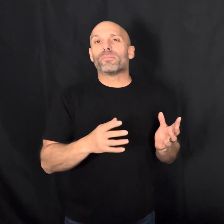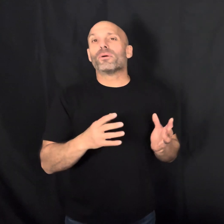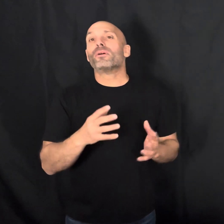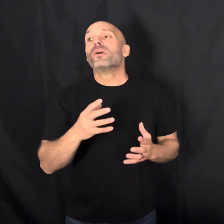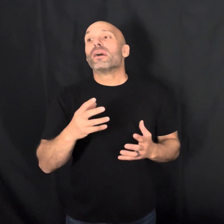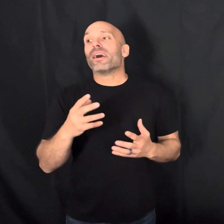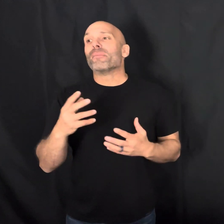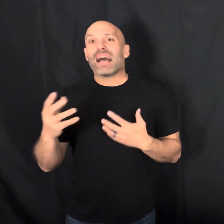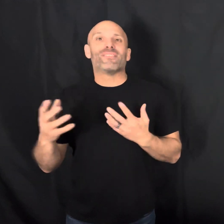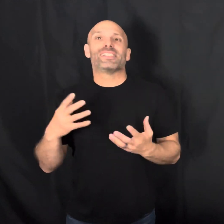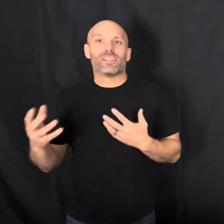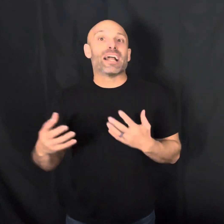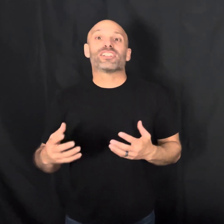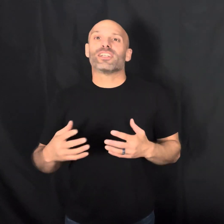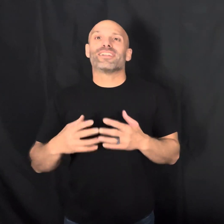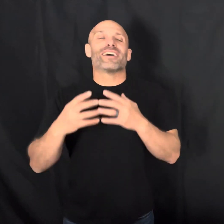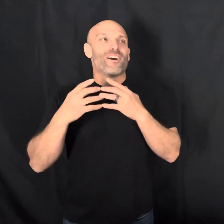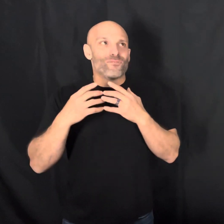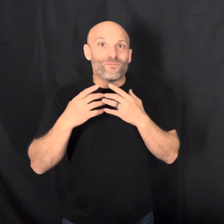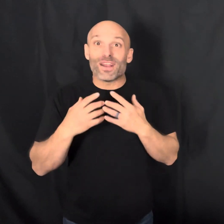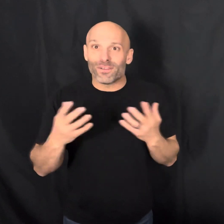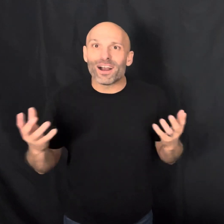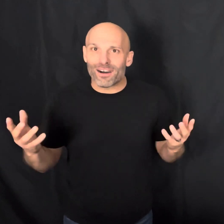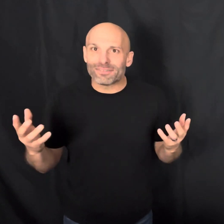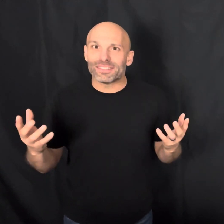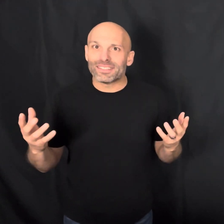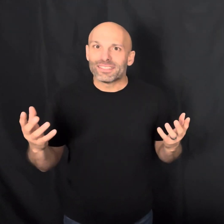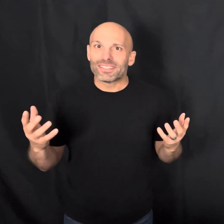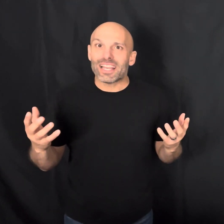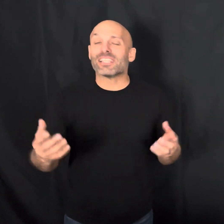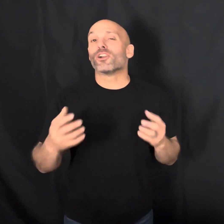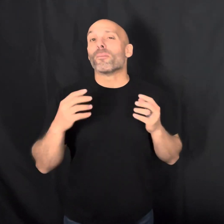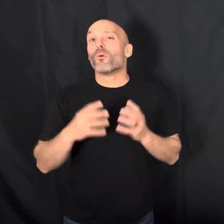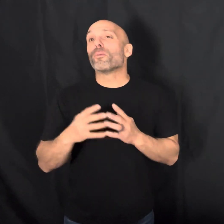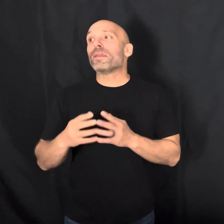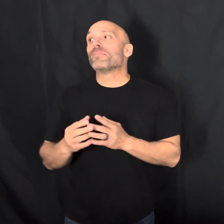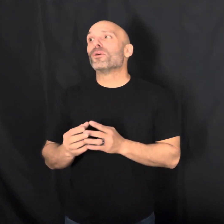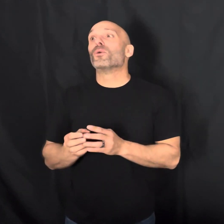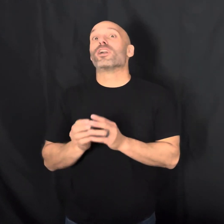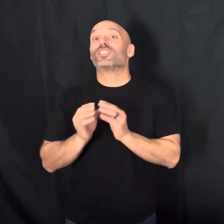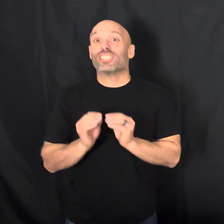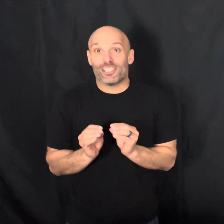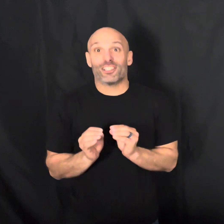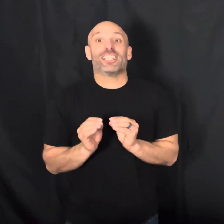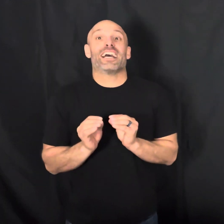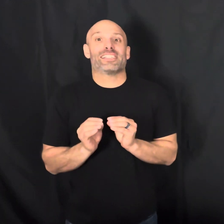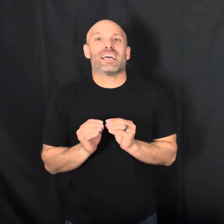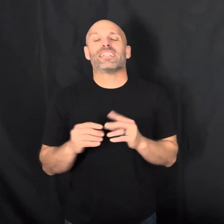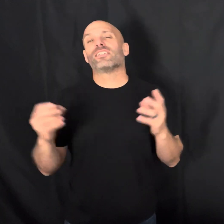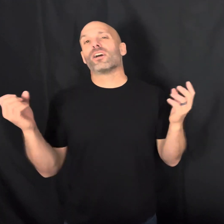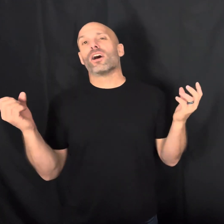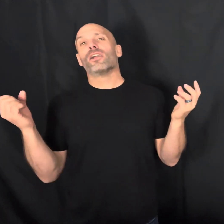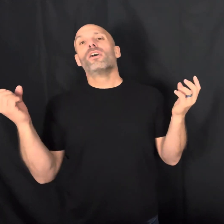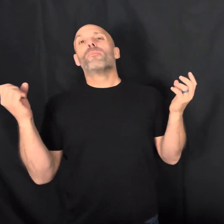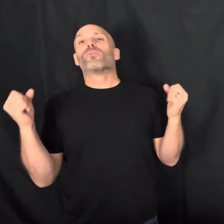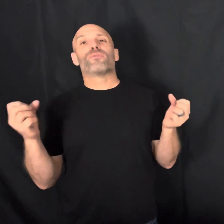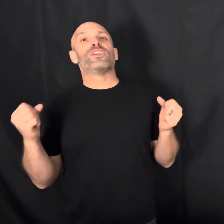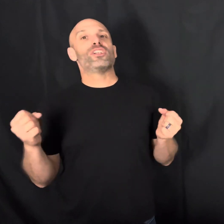people have this interaction very often. Okay, because there are more people who are just learning how to sign than there are proficient